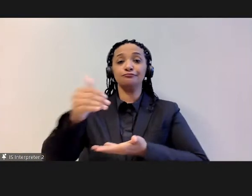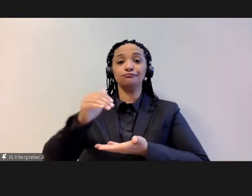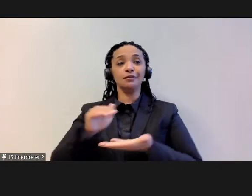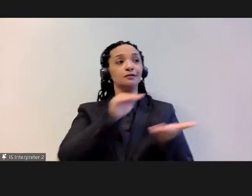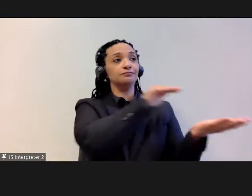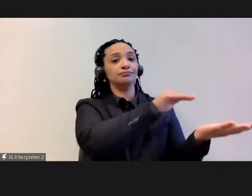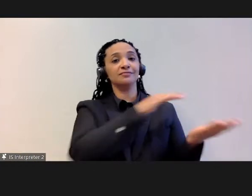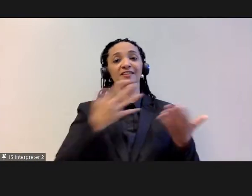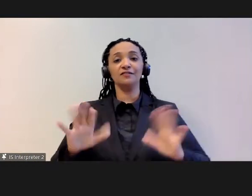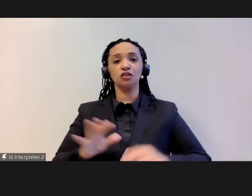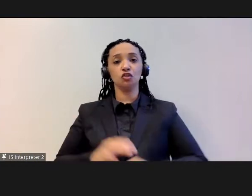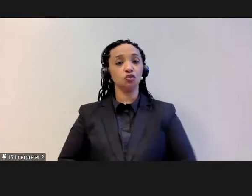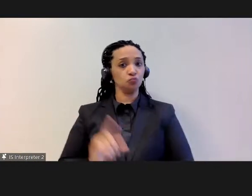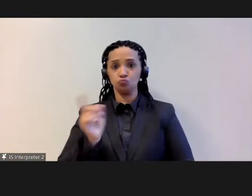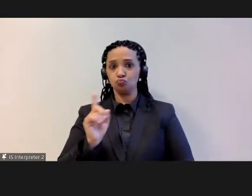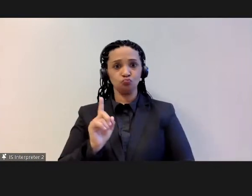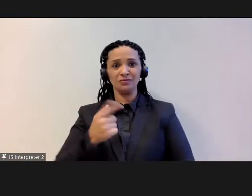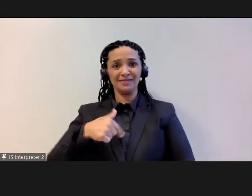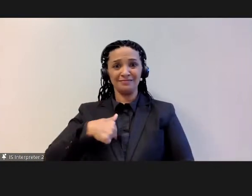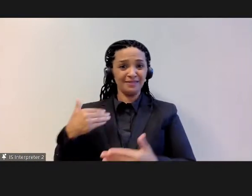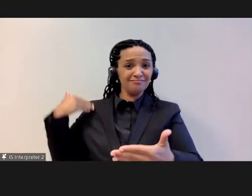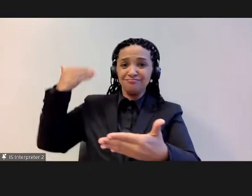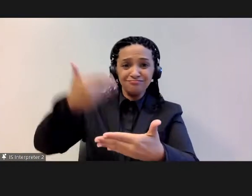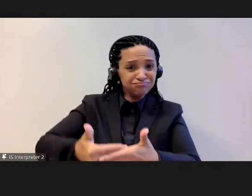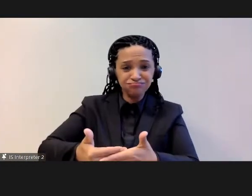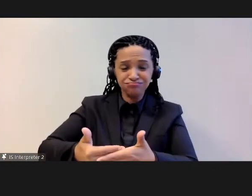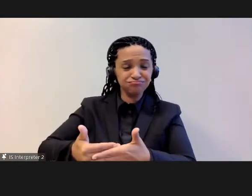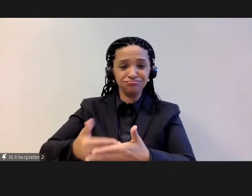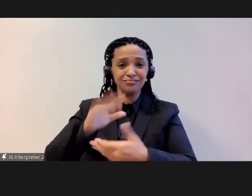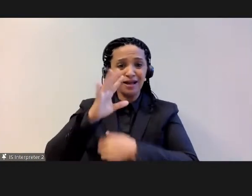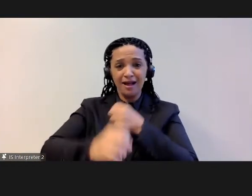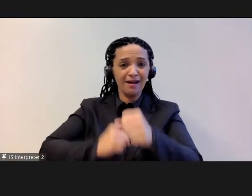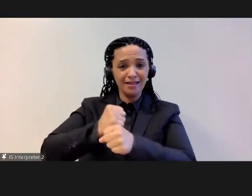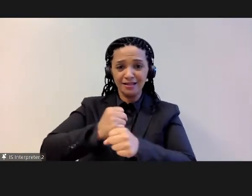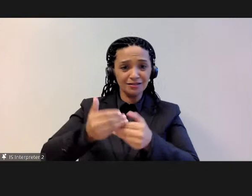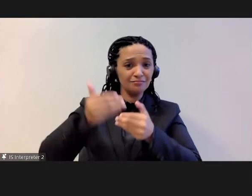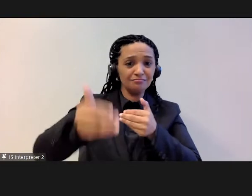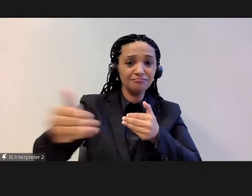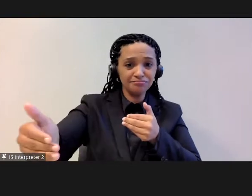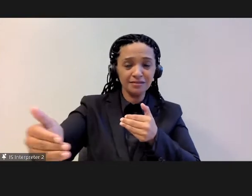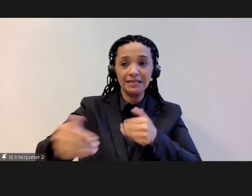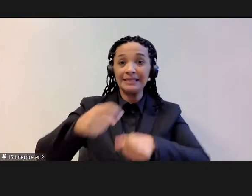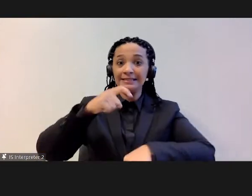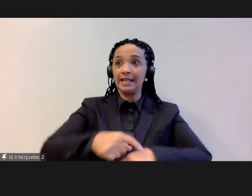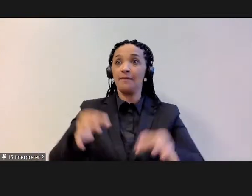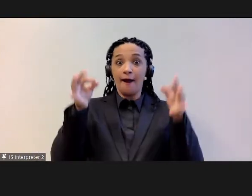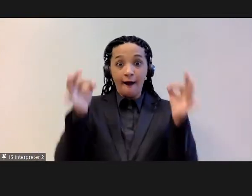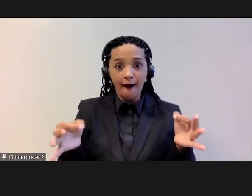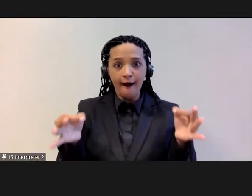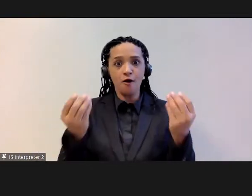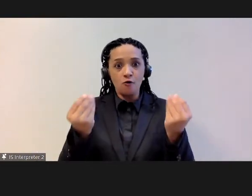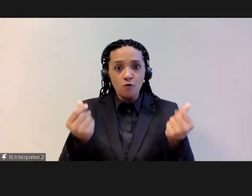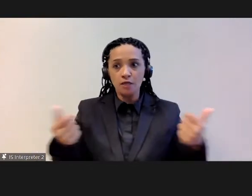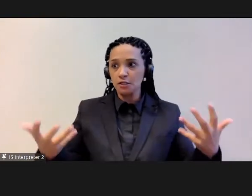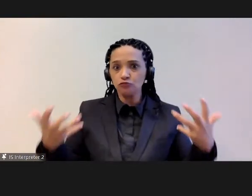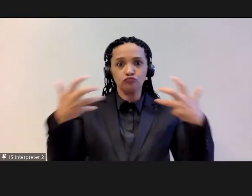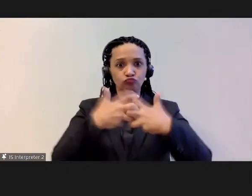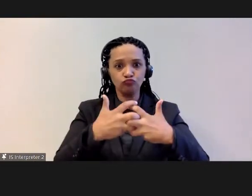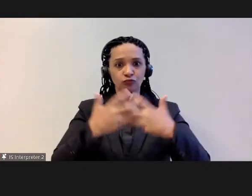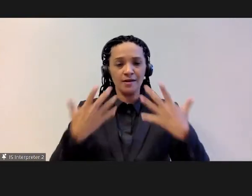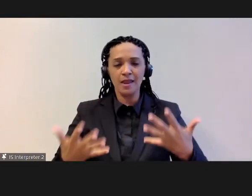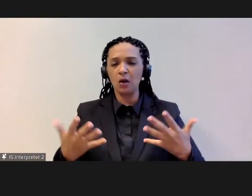it comes, it's pretty historical. And it's not agile enough to take on board the contexts which are happening.